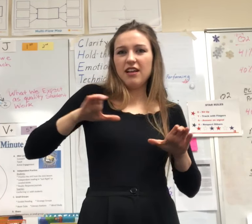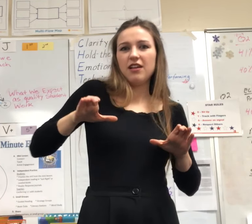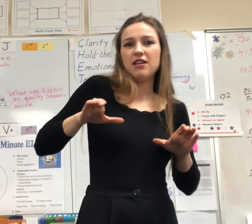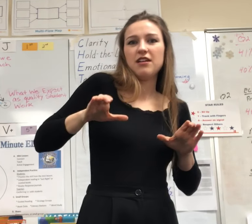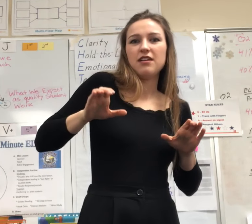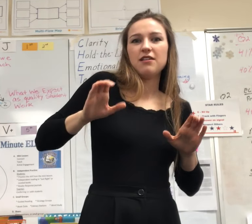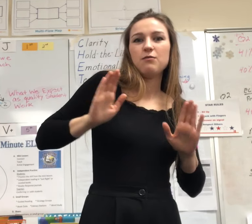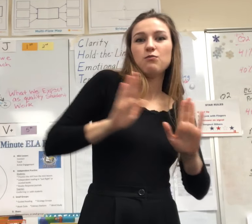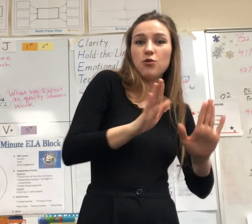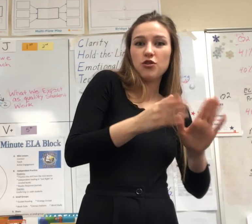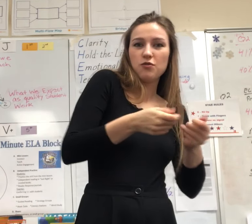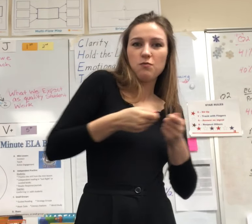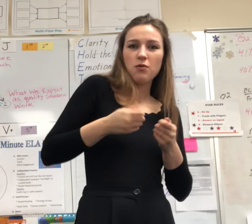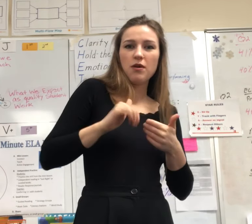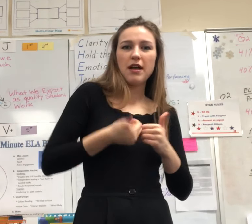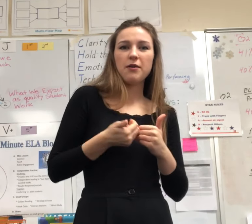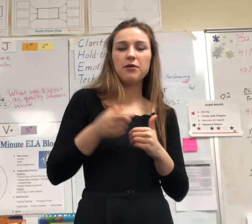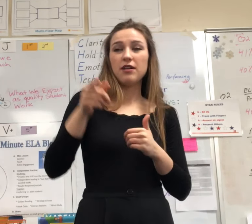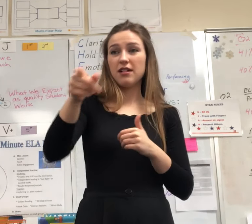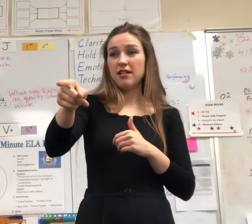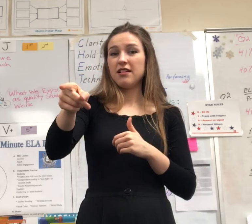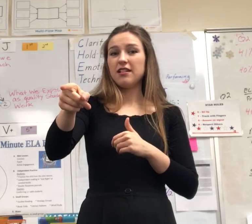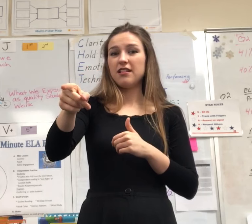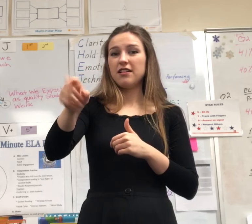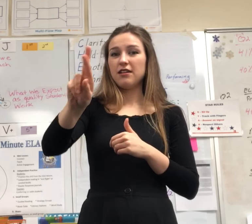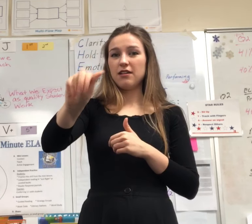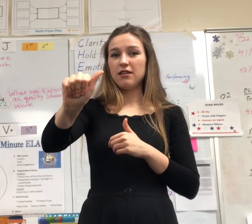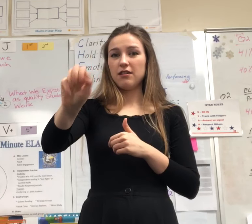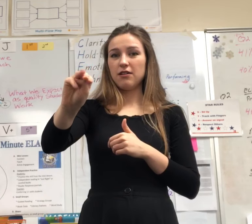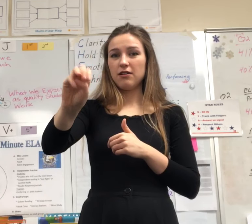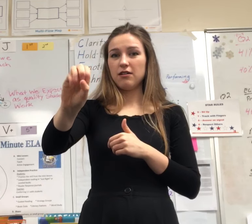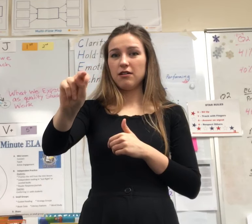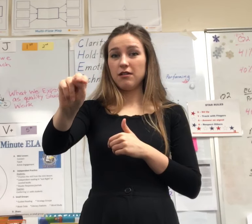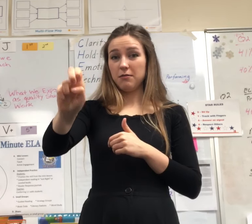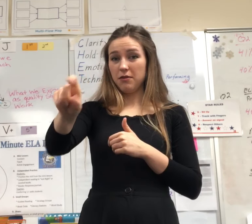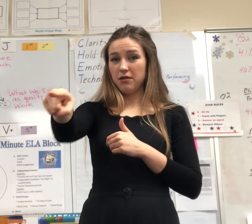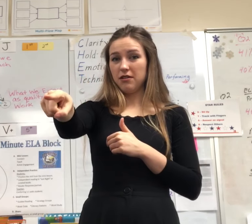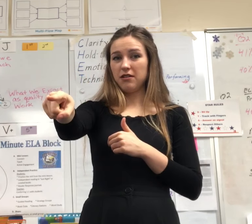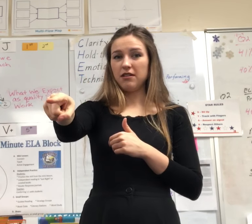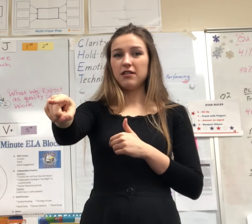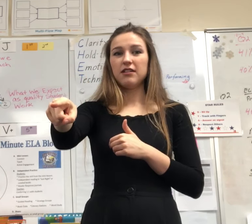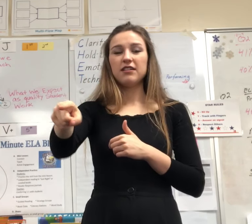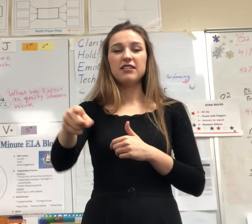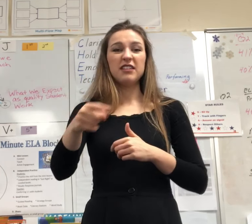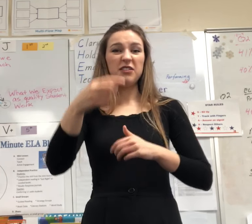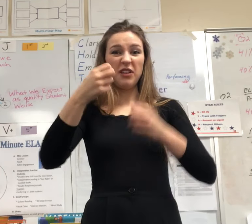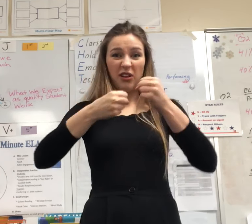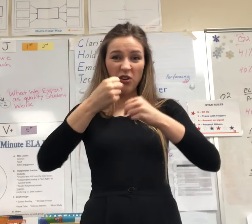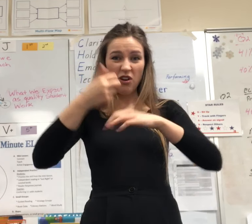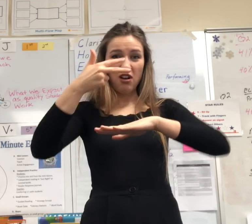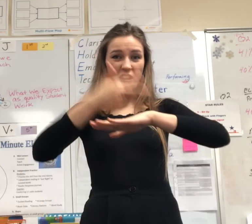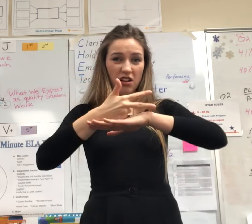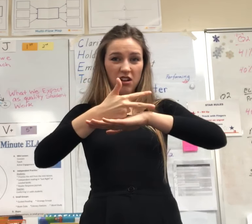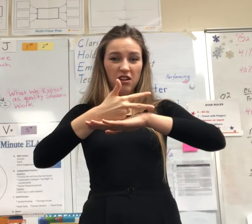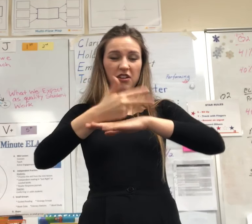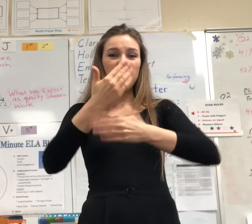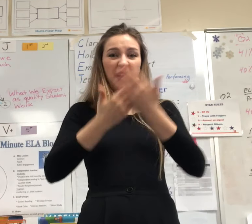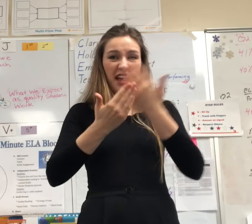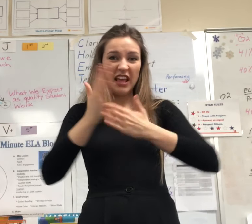Like we can push it, and like say if this the vehicle, we can push it and it start rolling, and that's a. So you can use your hand,